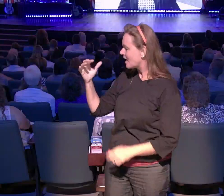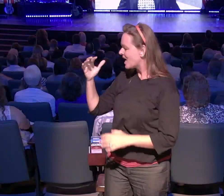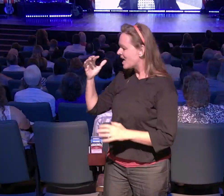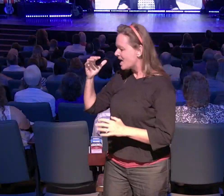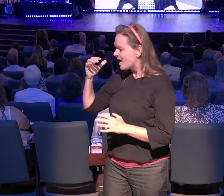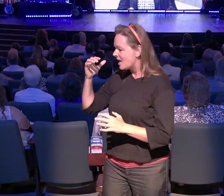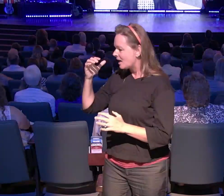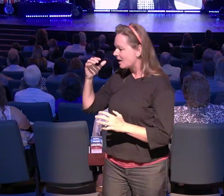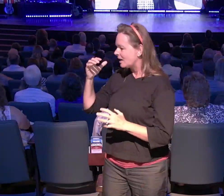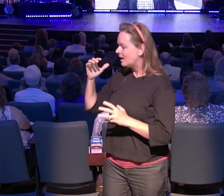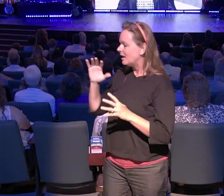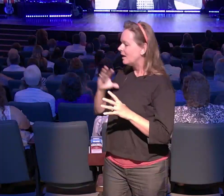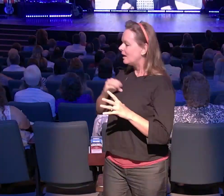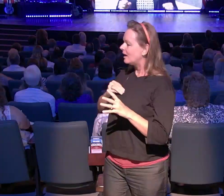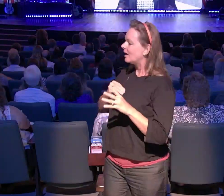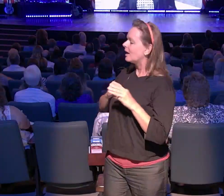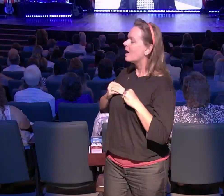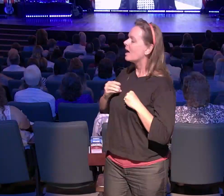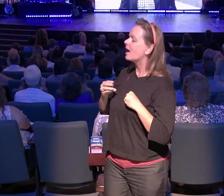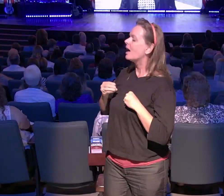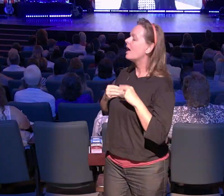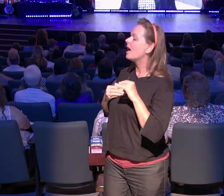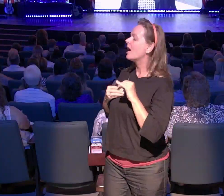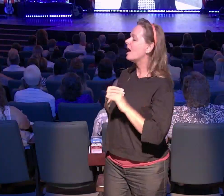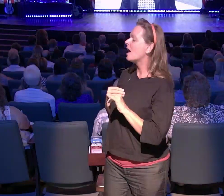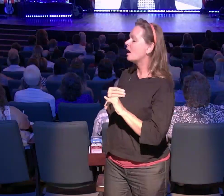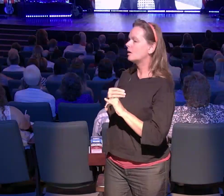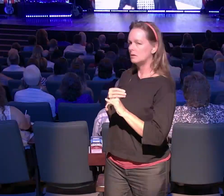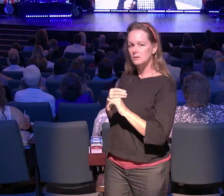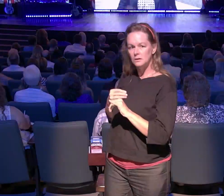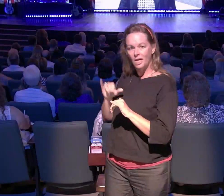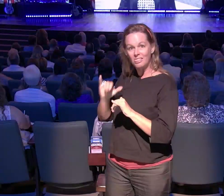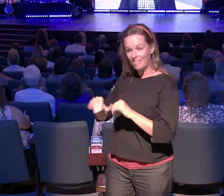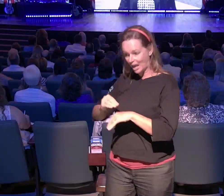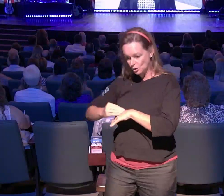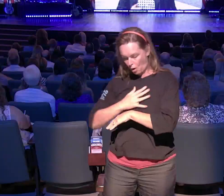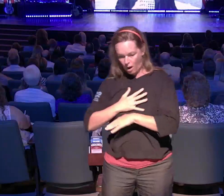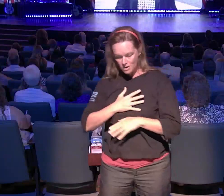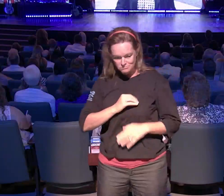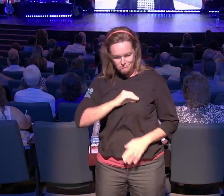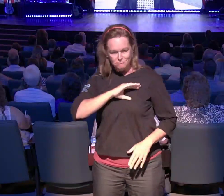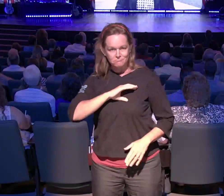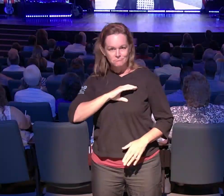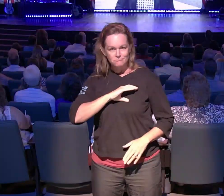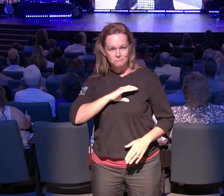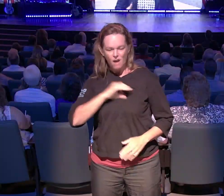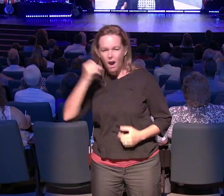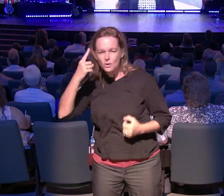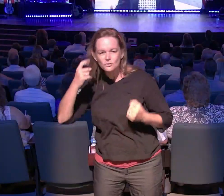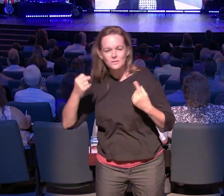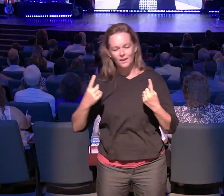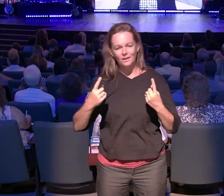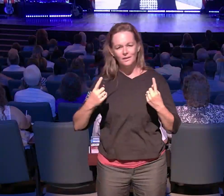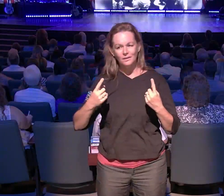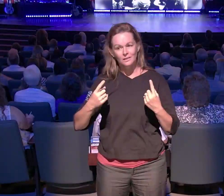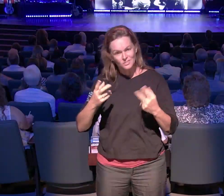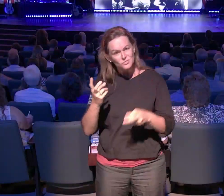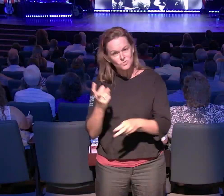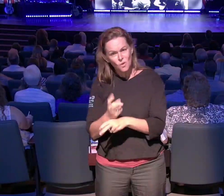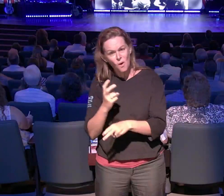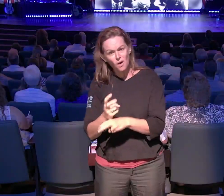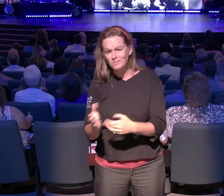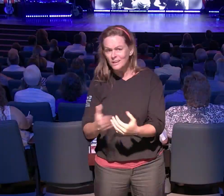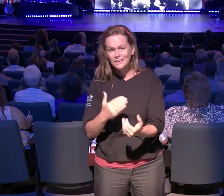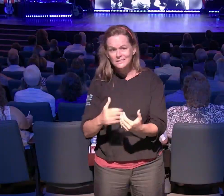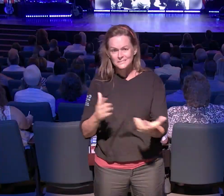bring division within the church, it strengthened our relationships. We listened, we learned, but it took work. You